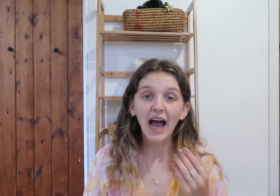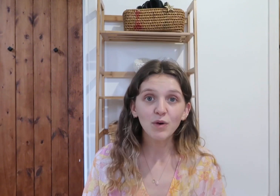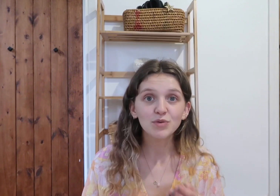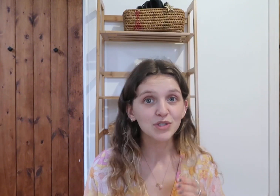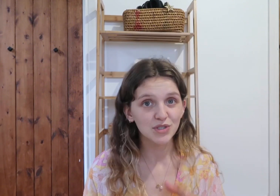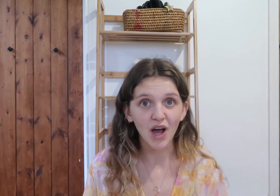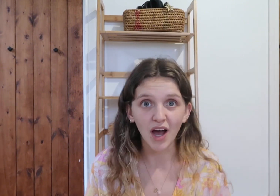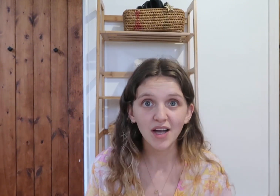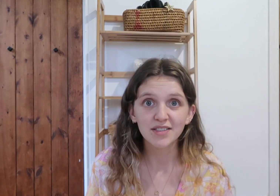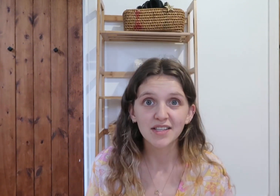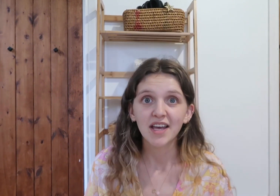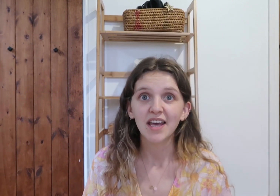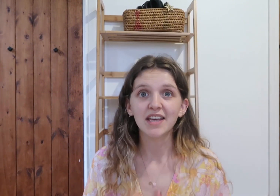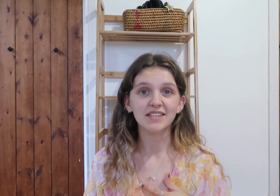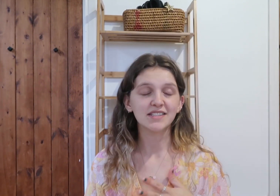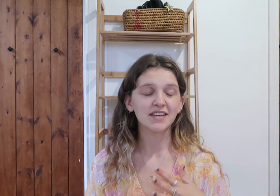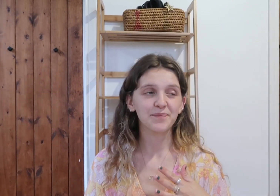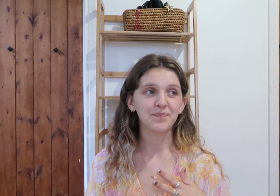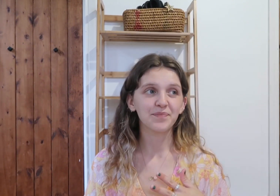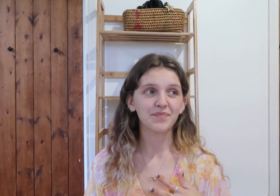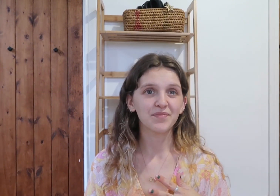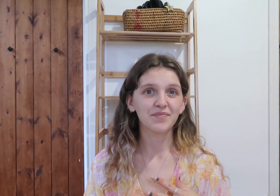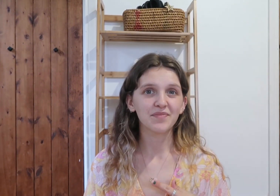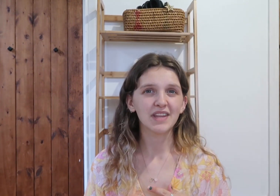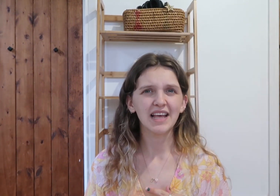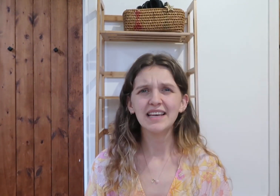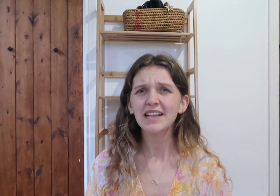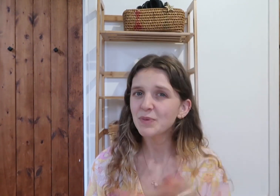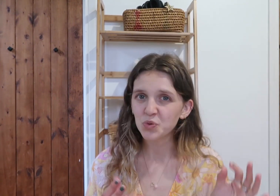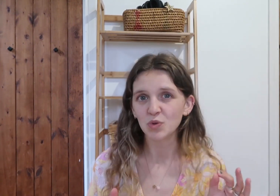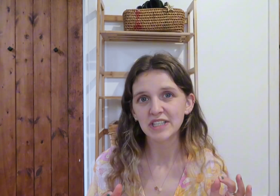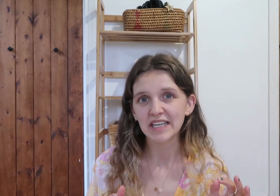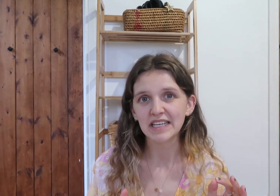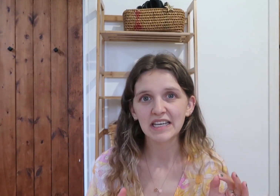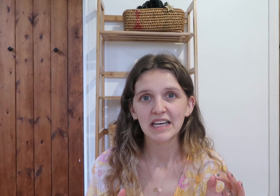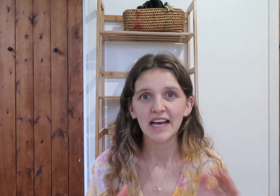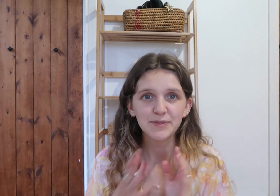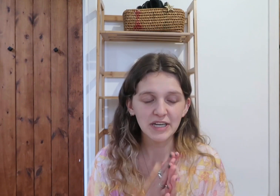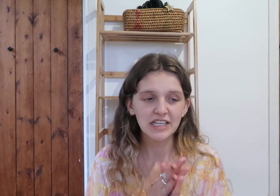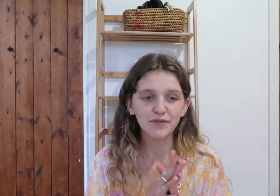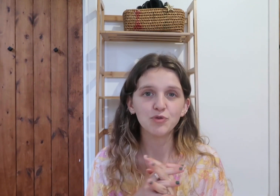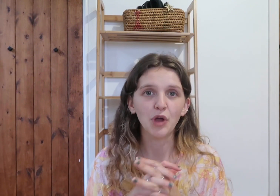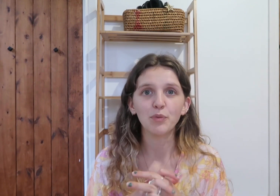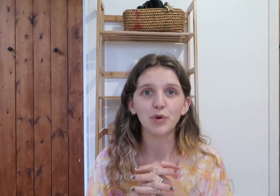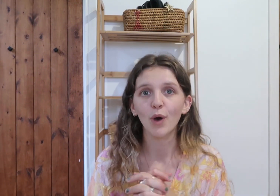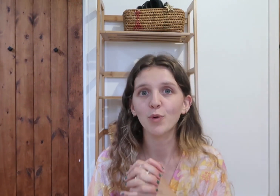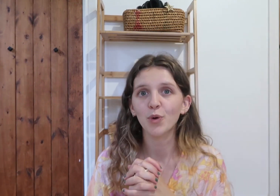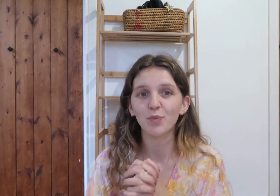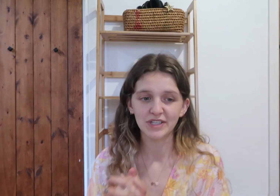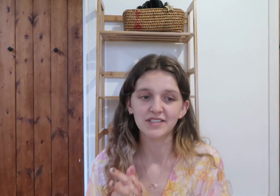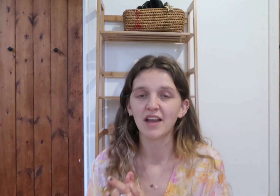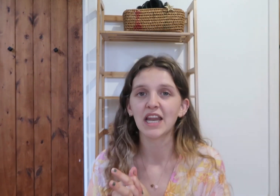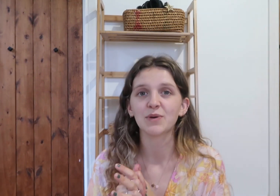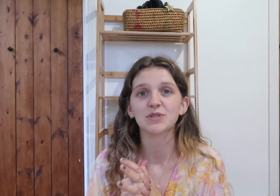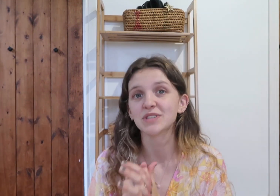how to start is a little bit daunting, especially if you don't know British Sign Language